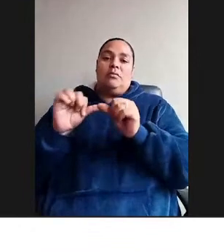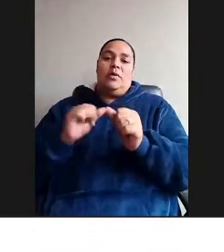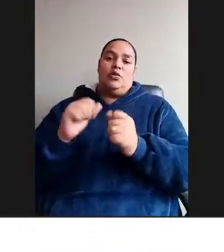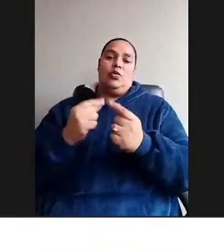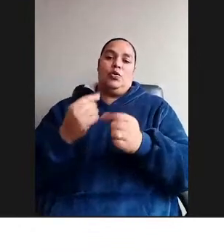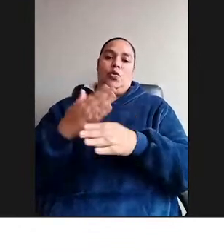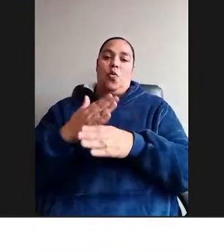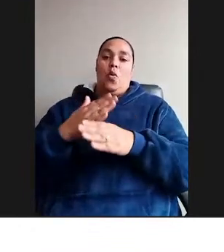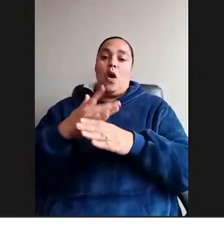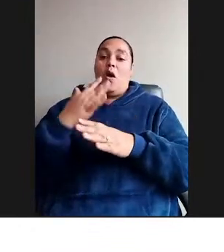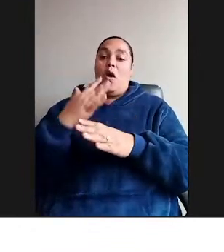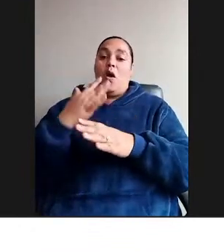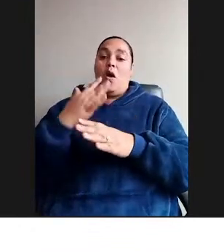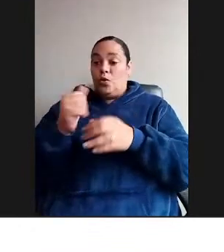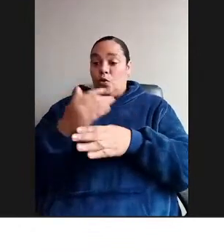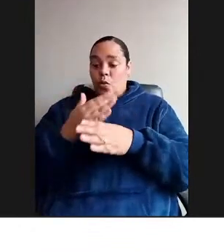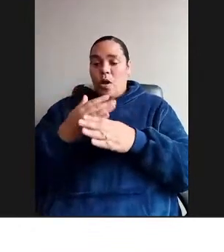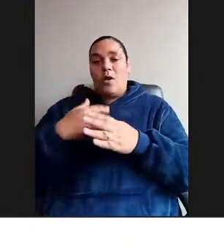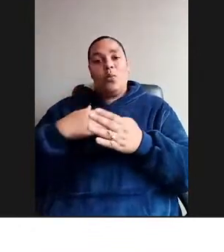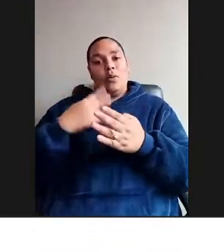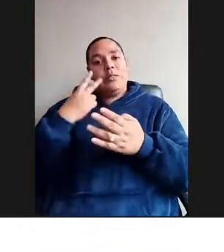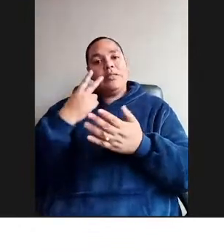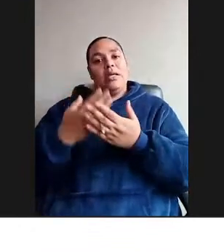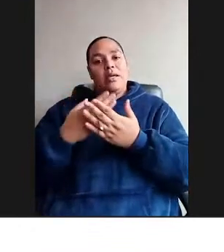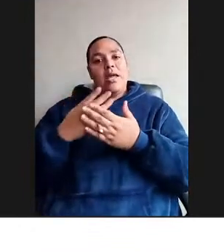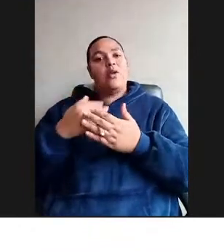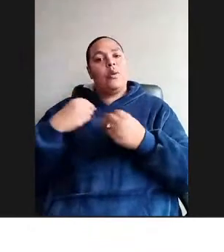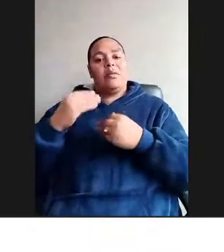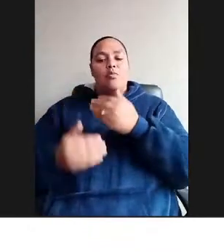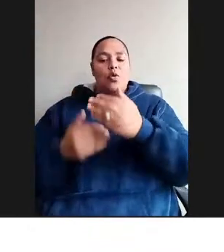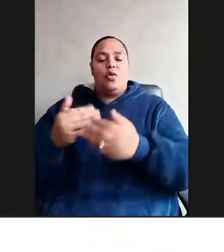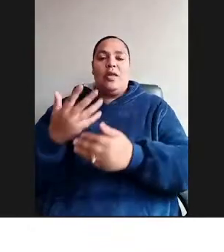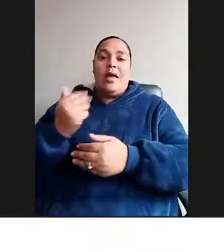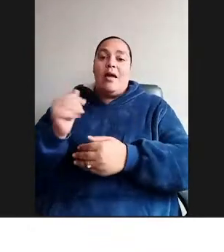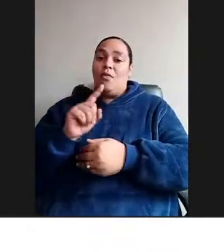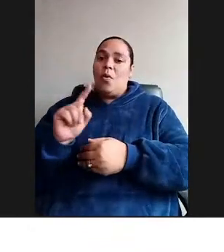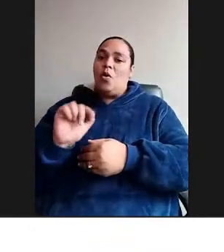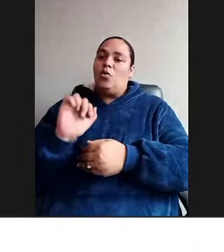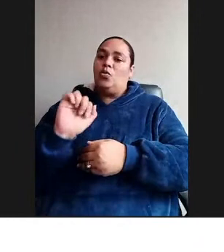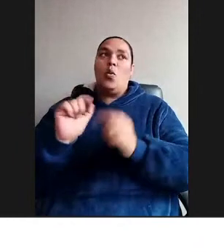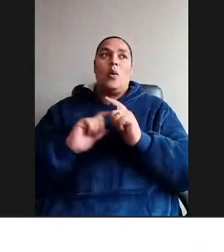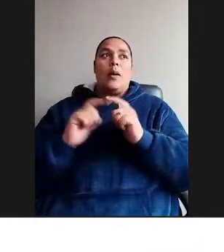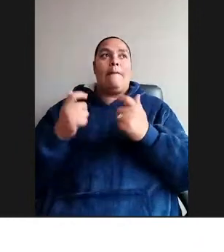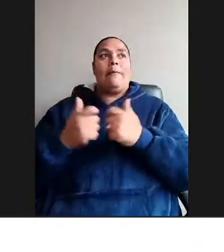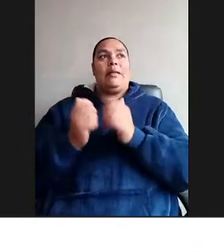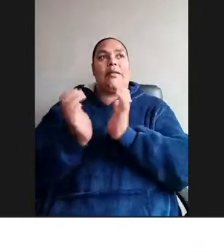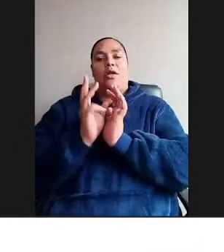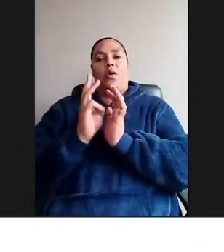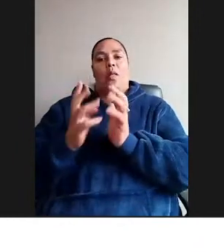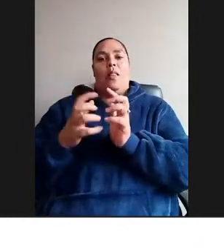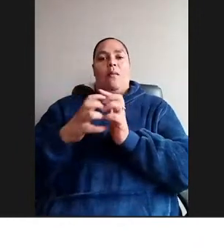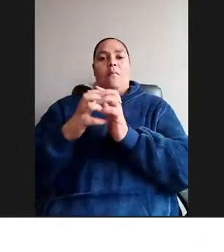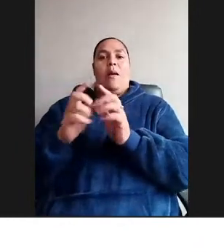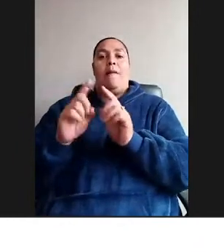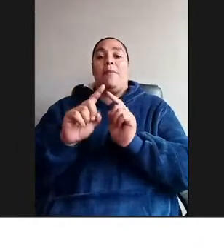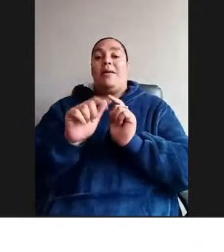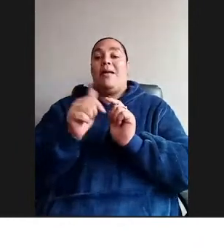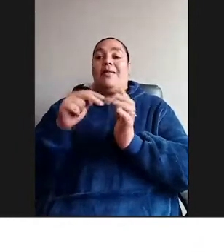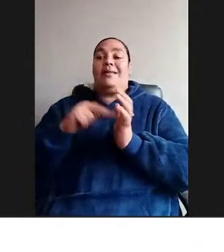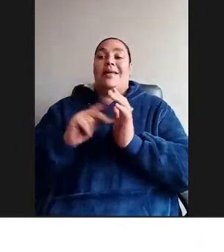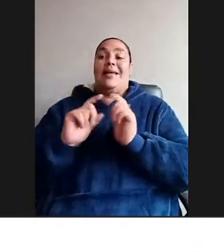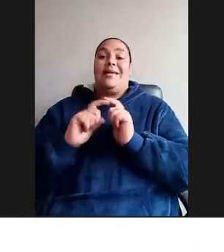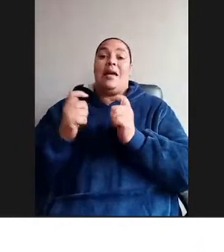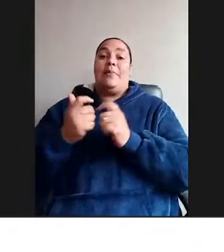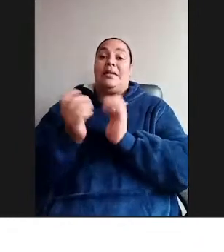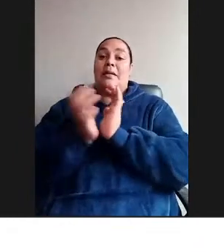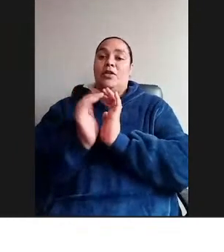with its work, we can see that we are in the process of having a committee meeting. So two other standing committee meetings have continued.